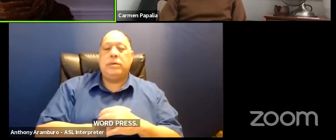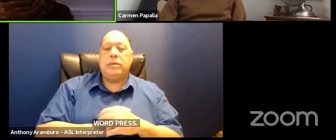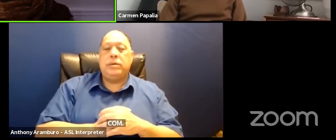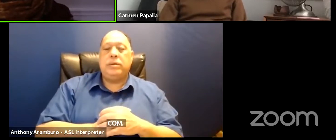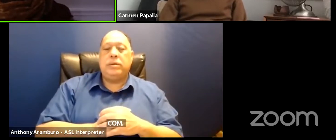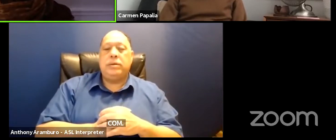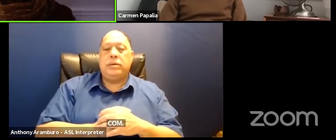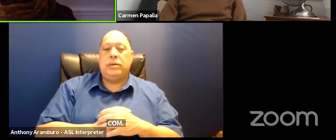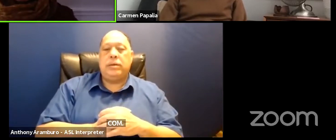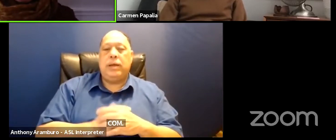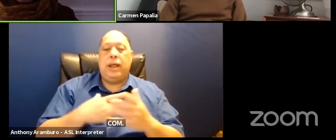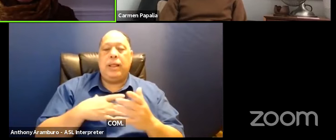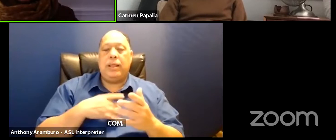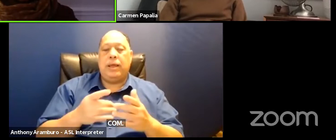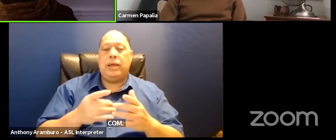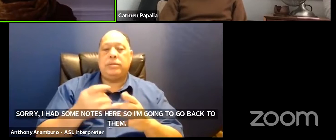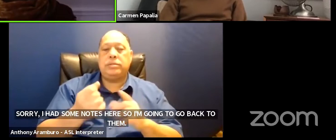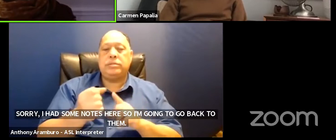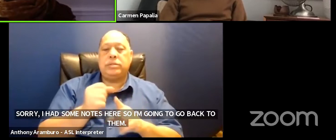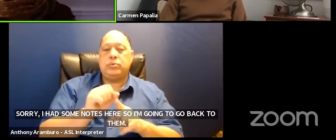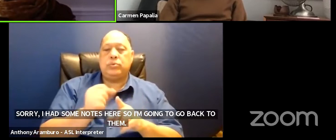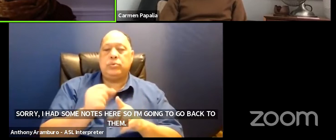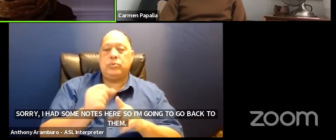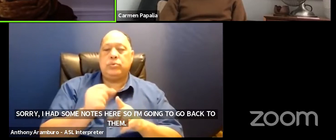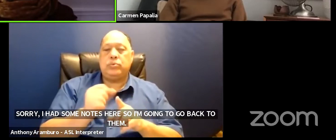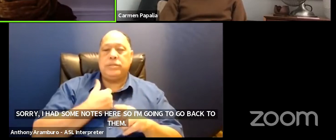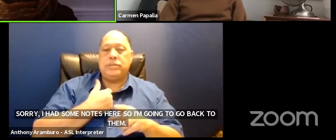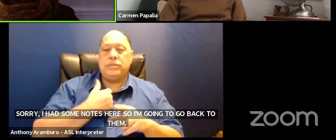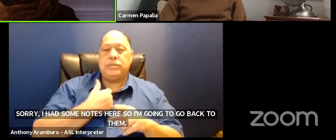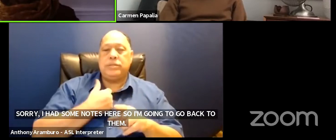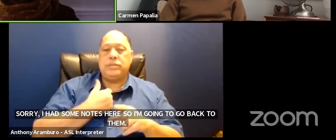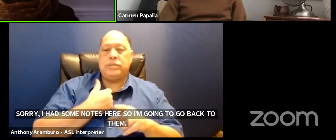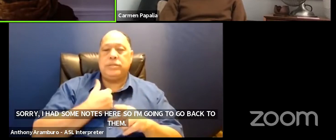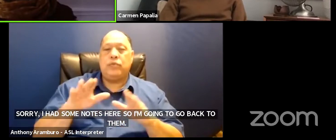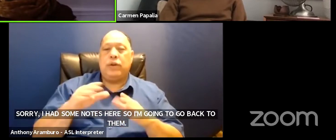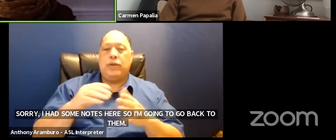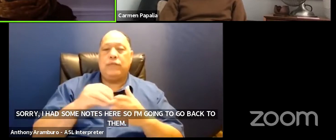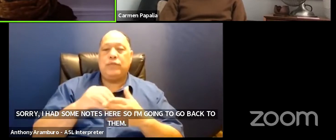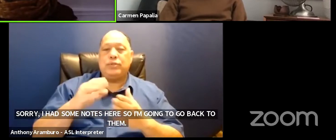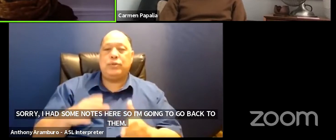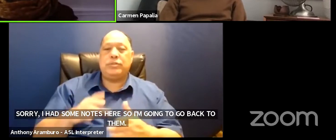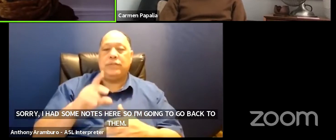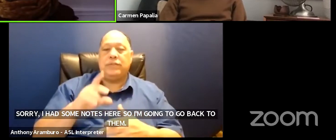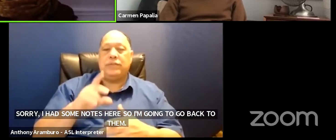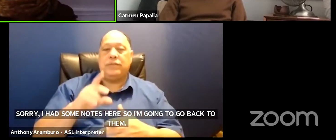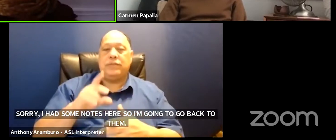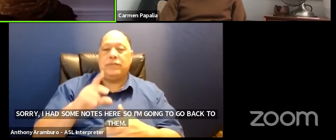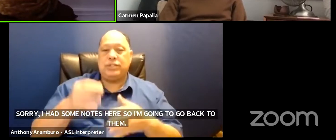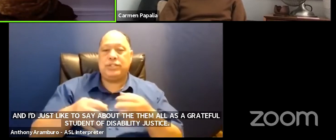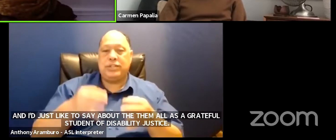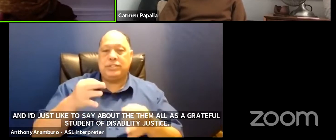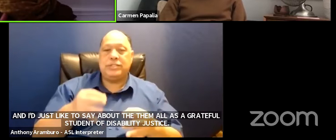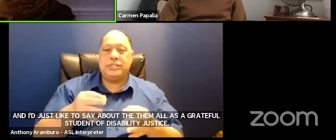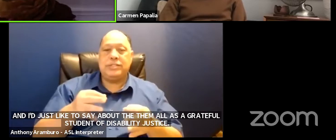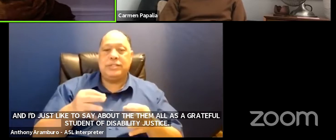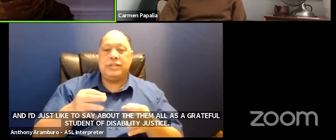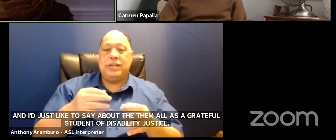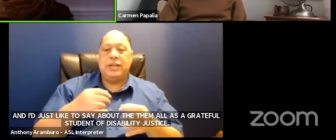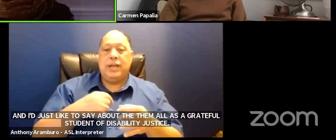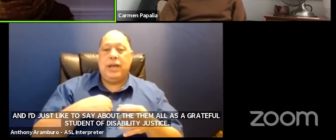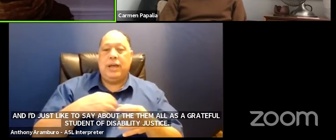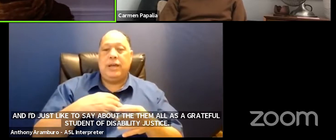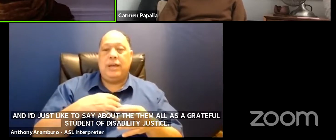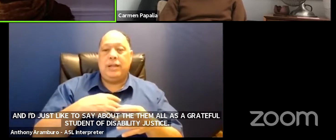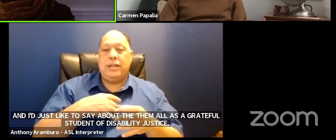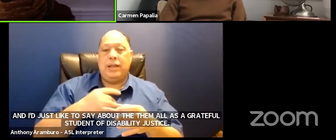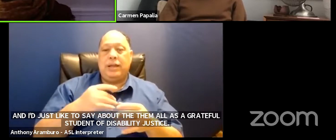to situate myself like as a grateful student of disability justice. I would like to and endeavor to be an